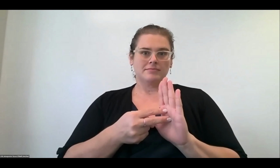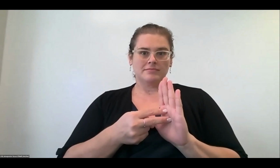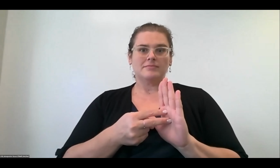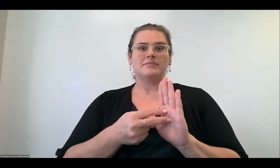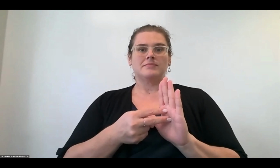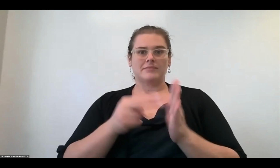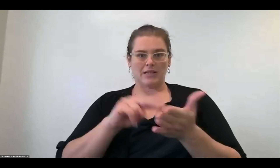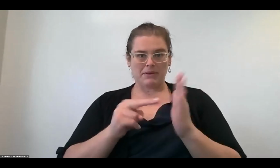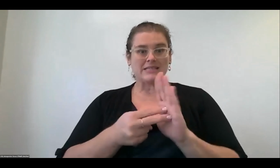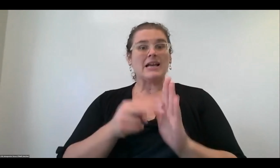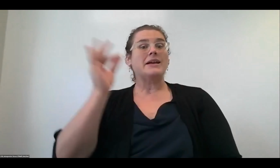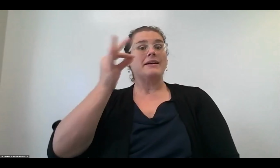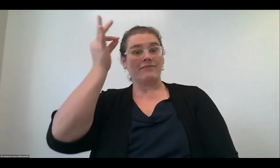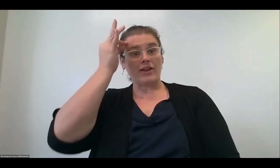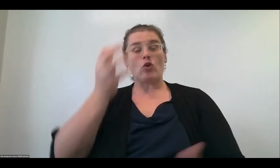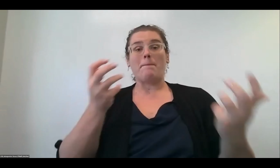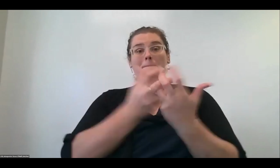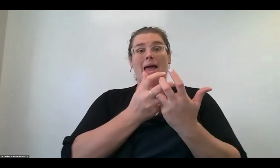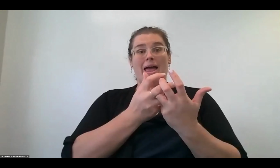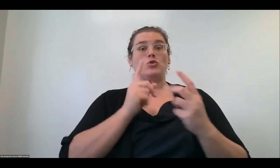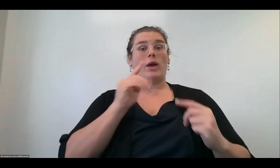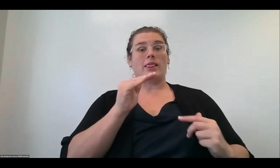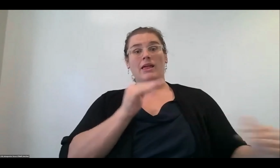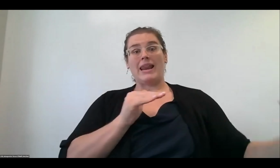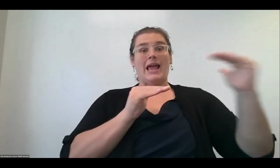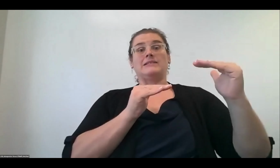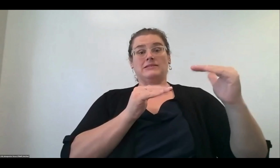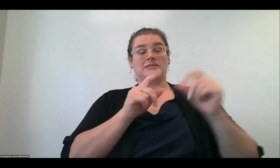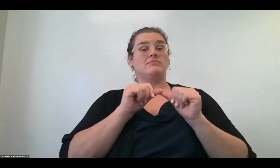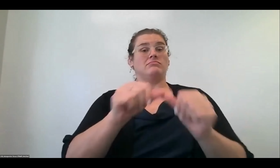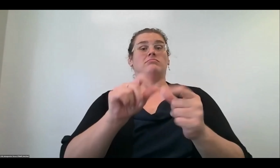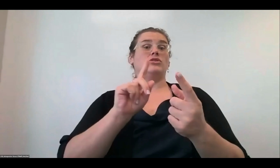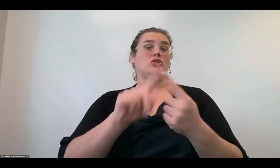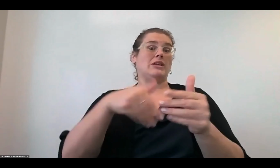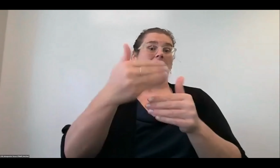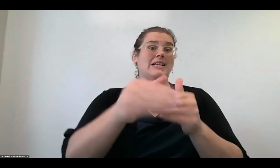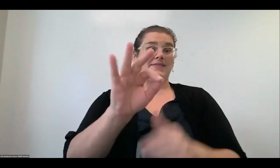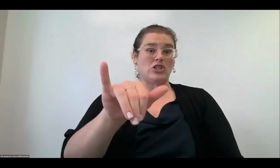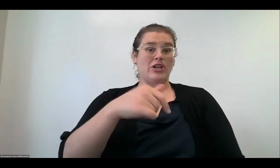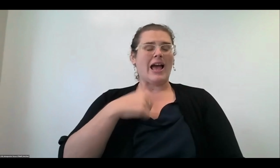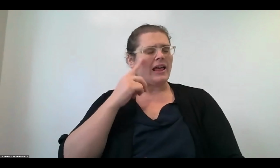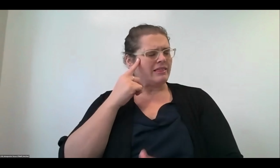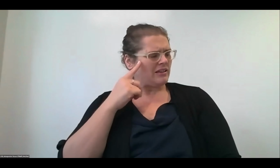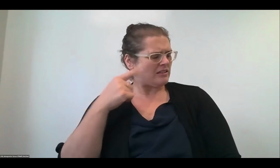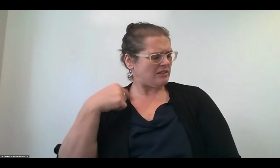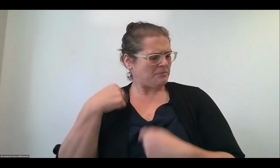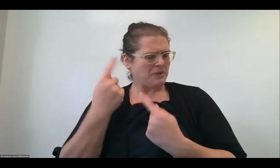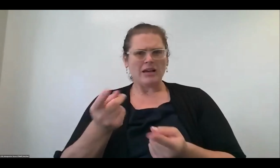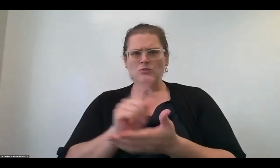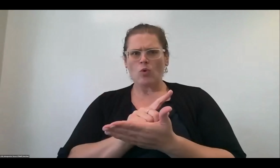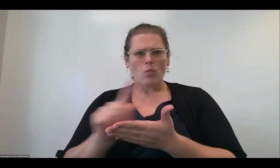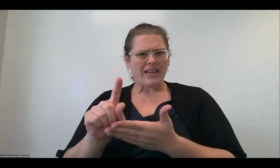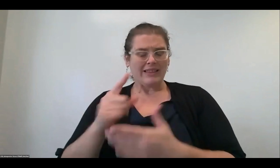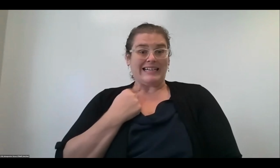enhanced federal match into next fiscal year. And so I think in this past week, very